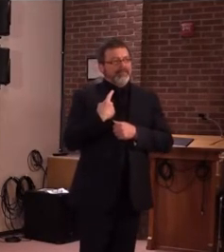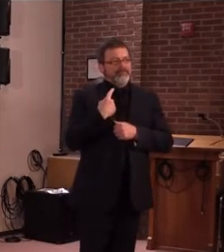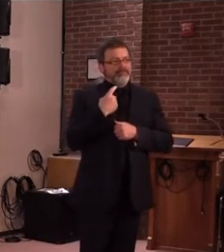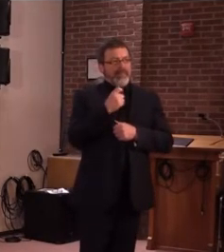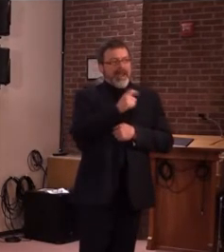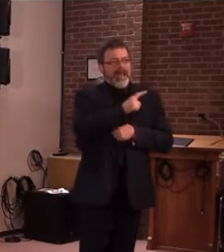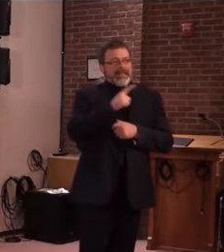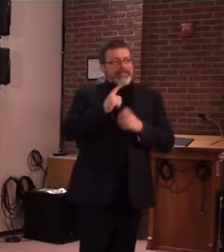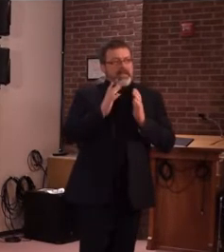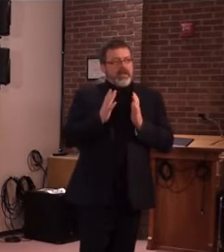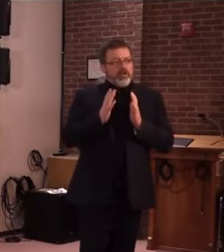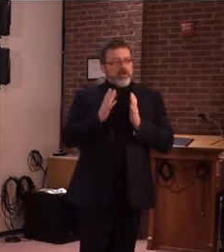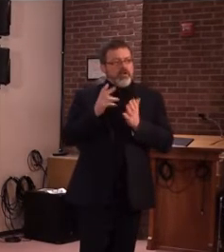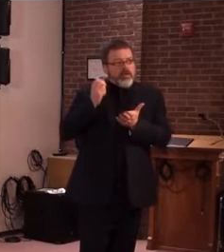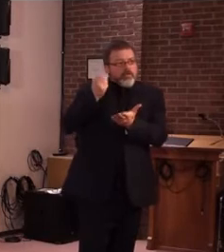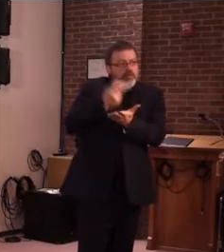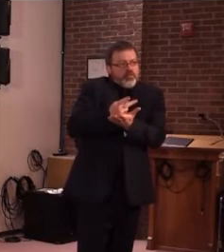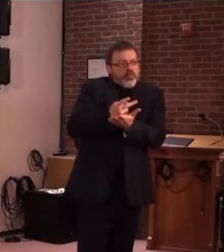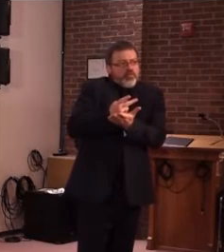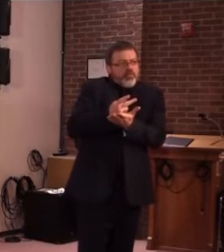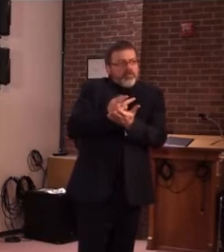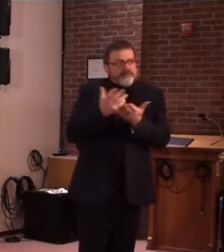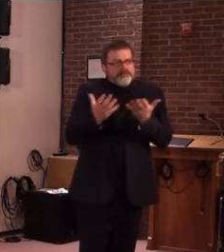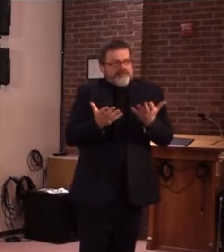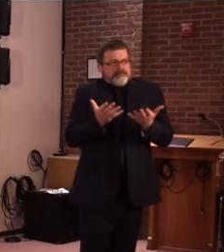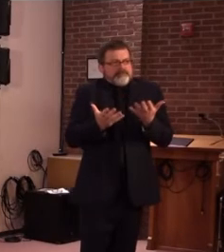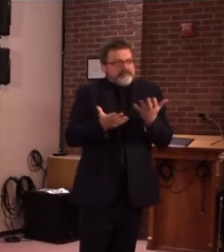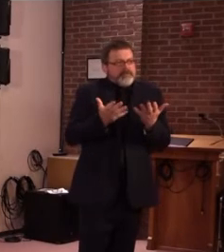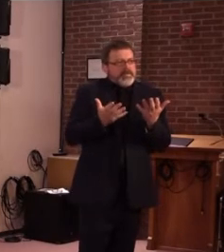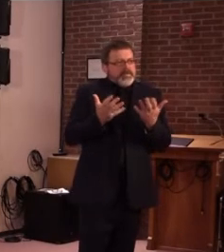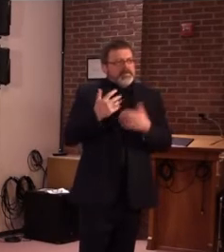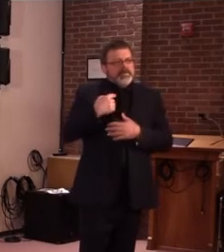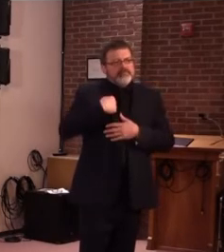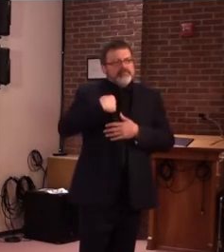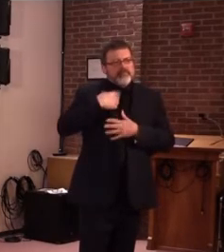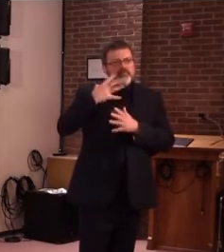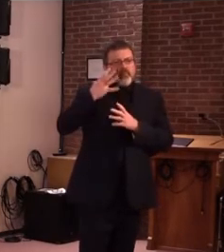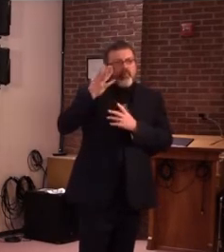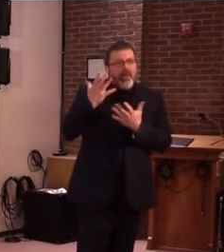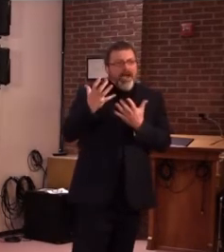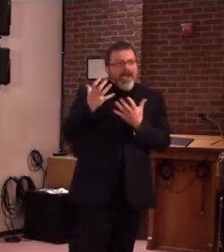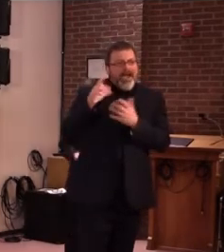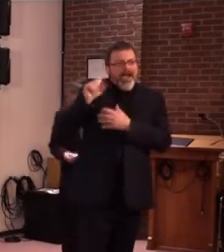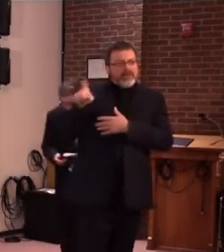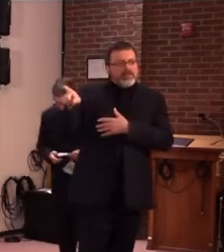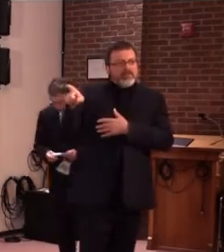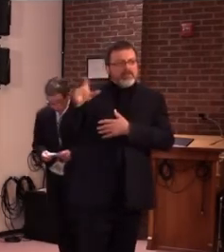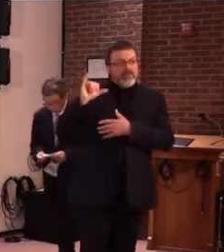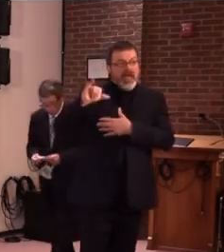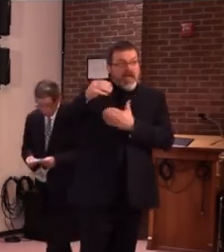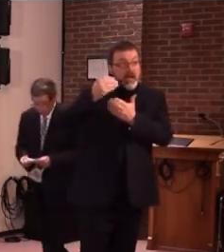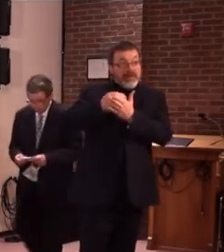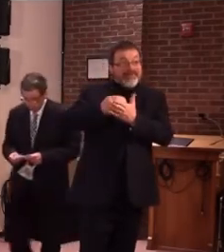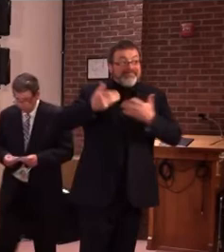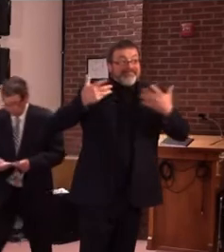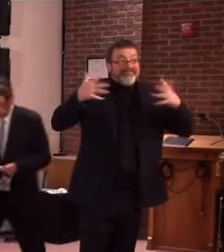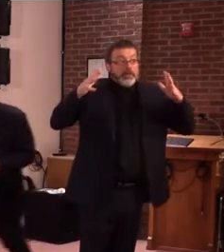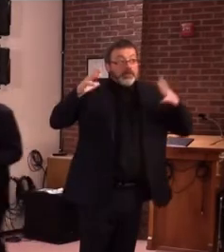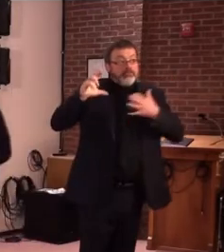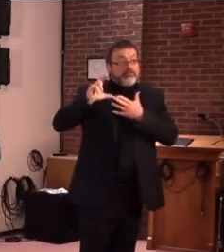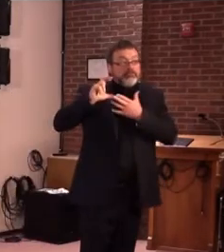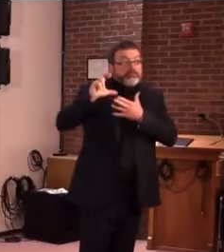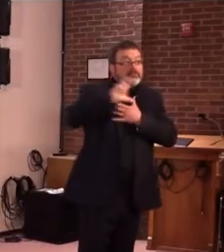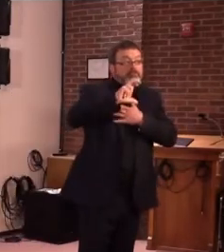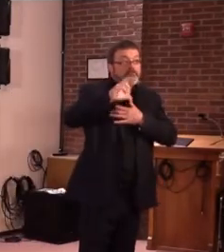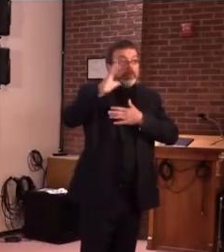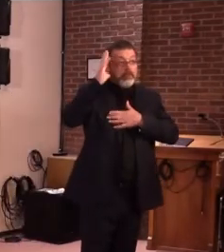what proportion of the need that farmers are currently experiencing do you think that can cover? You